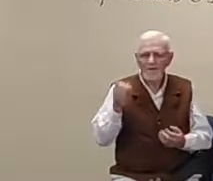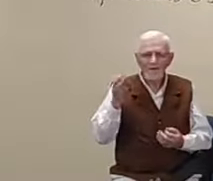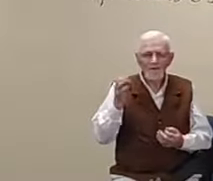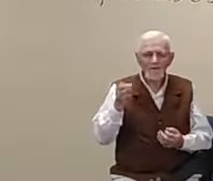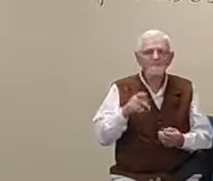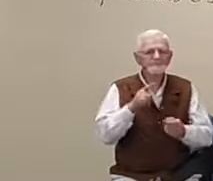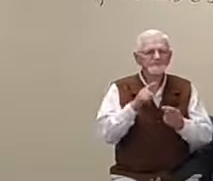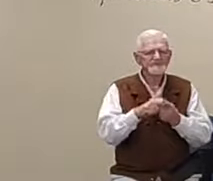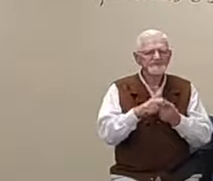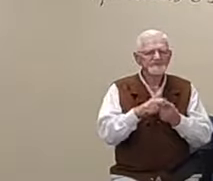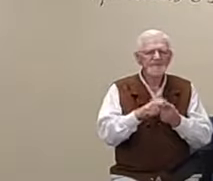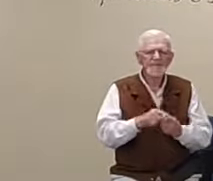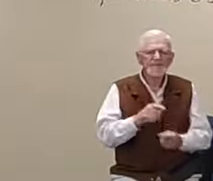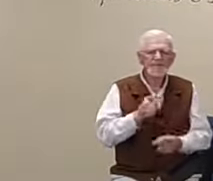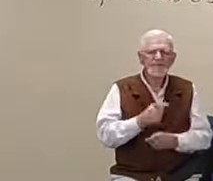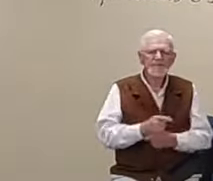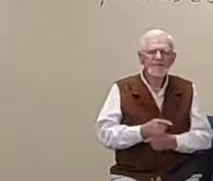on.